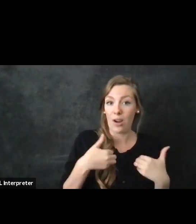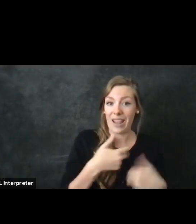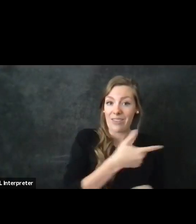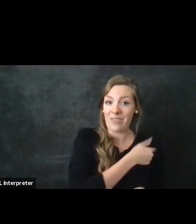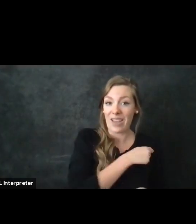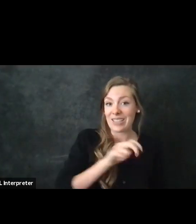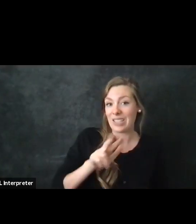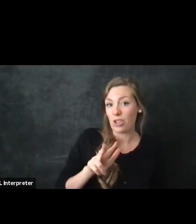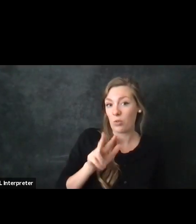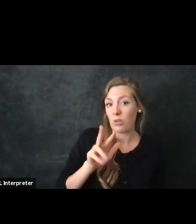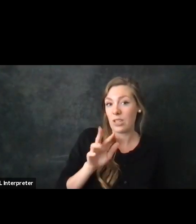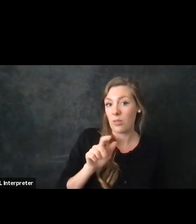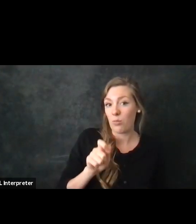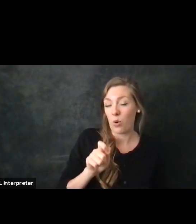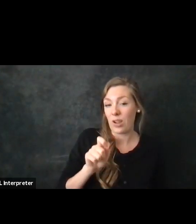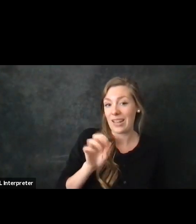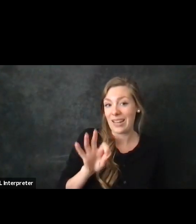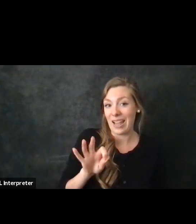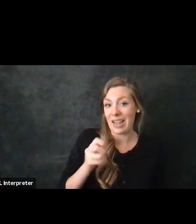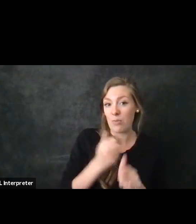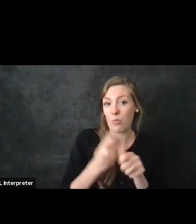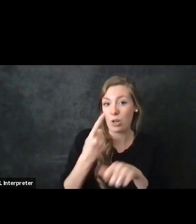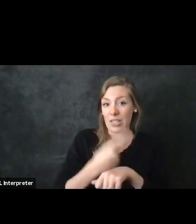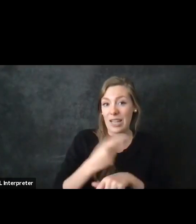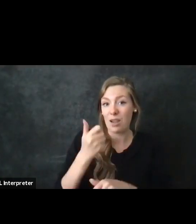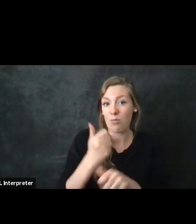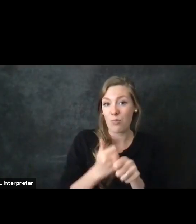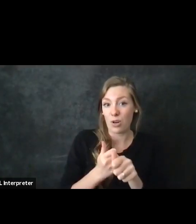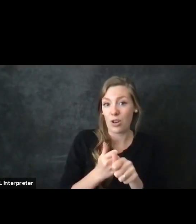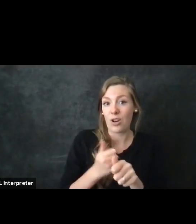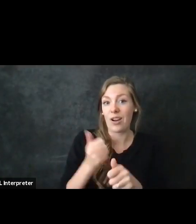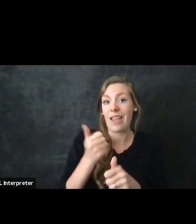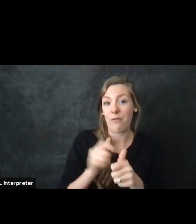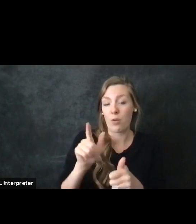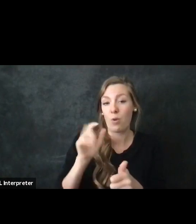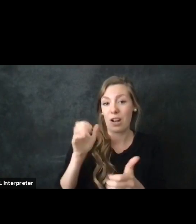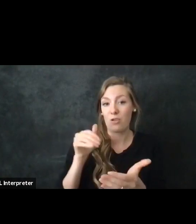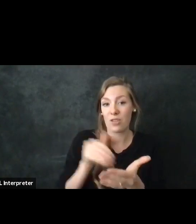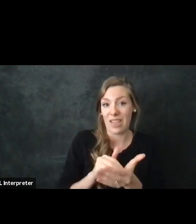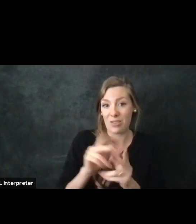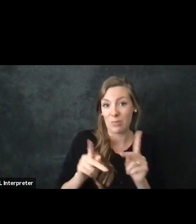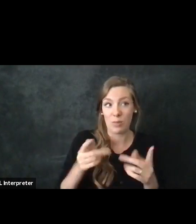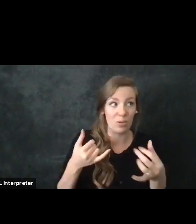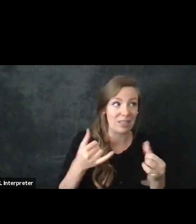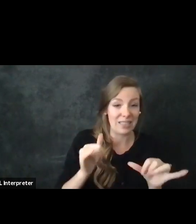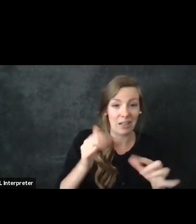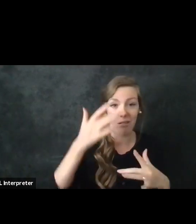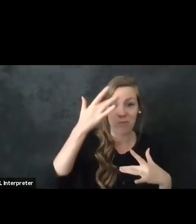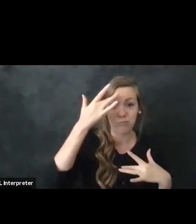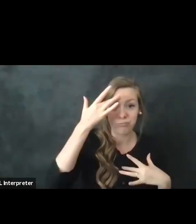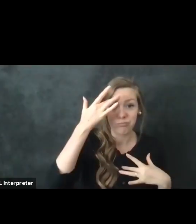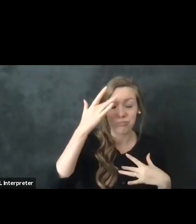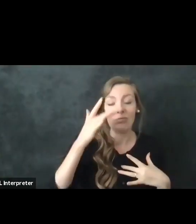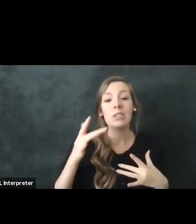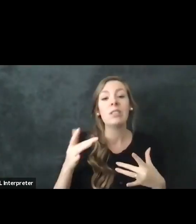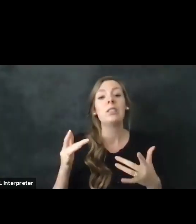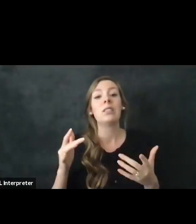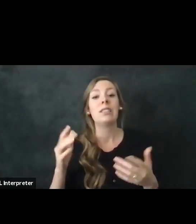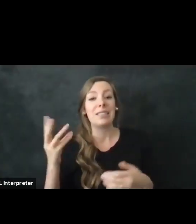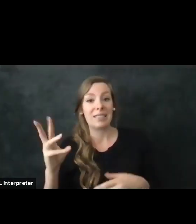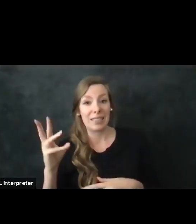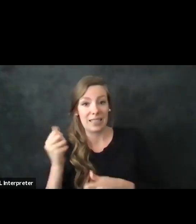per day per 100,000, but it is 16 per day per 100,000 among the unvaccinated in our community.